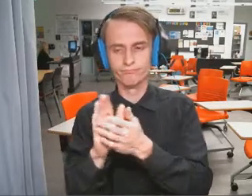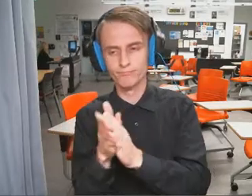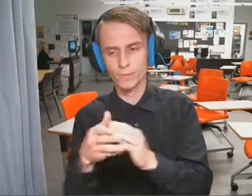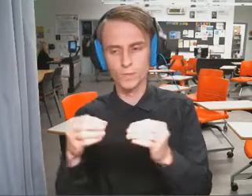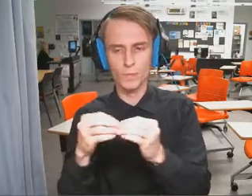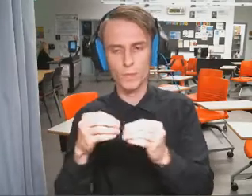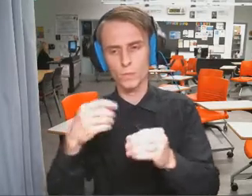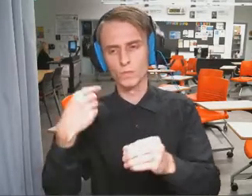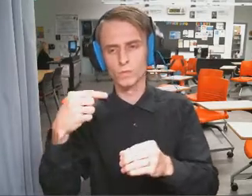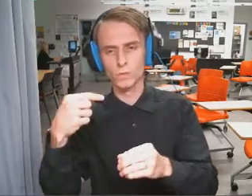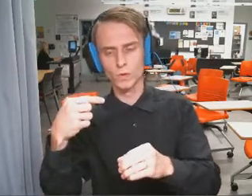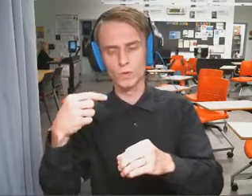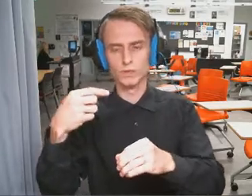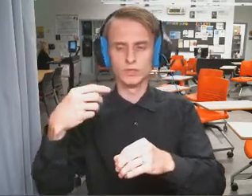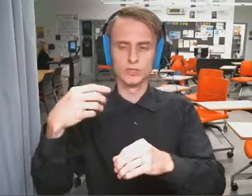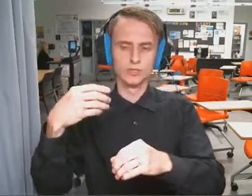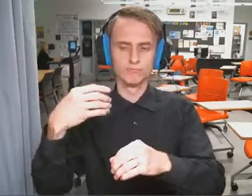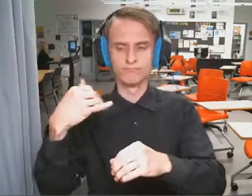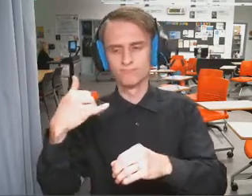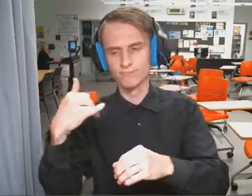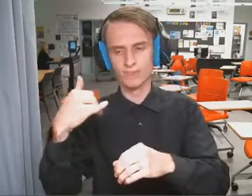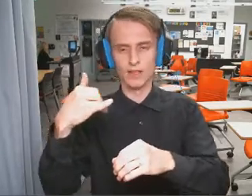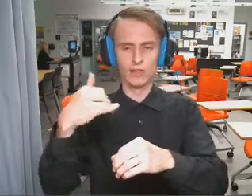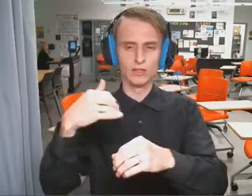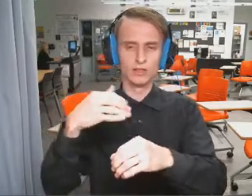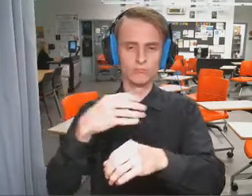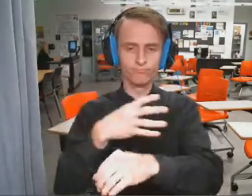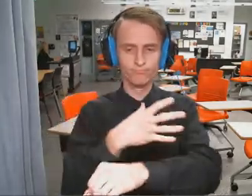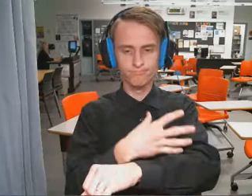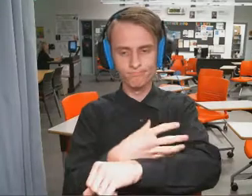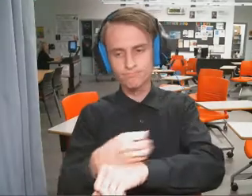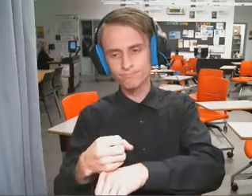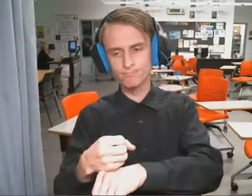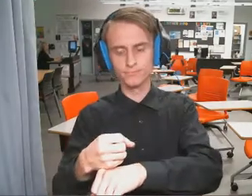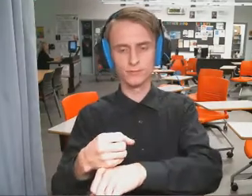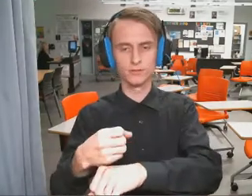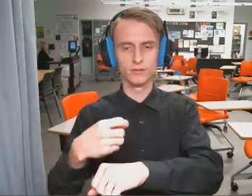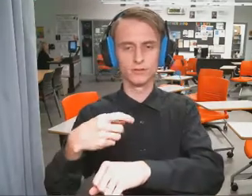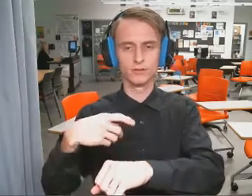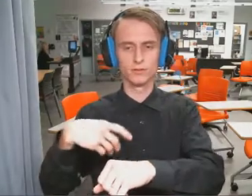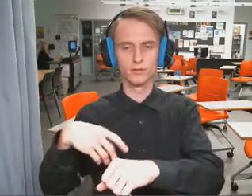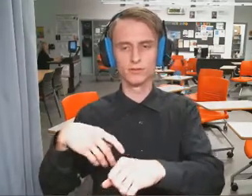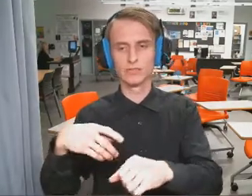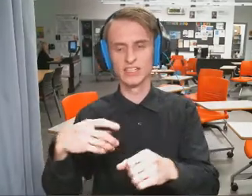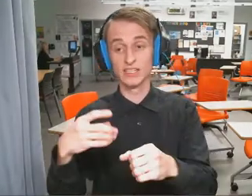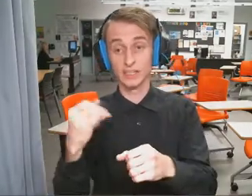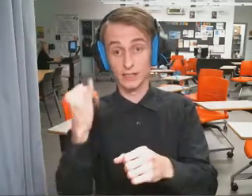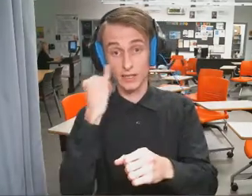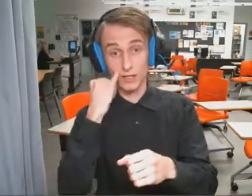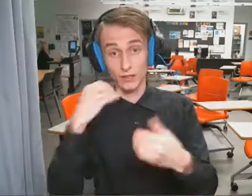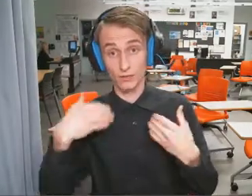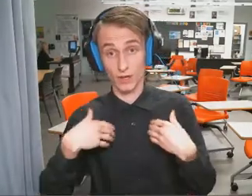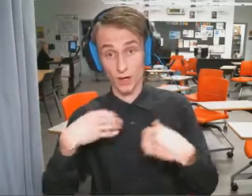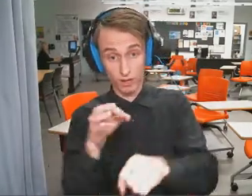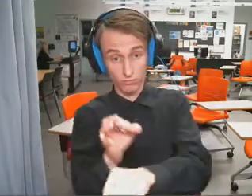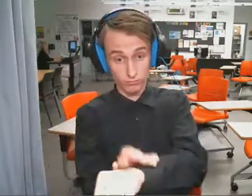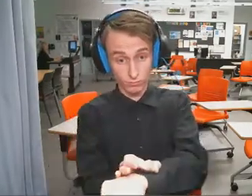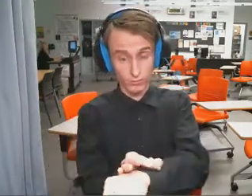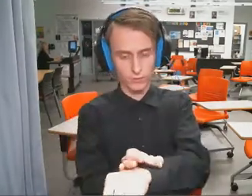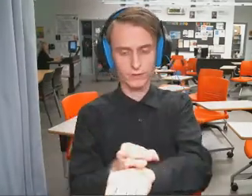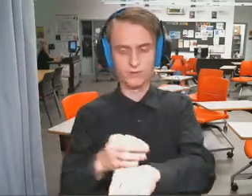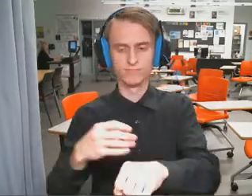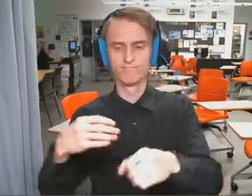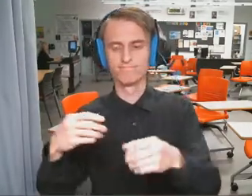way you get bruises usually is because you have done something to break these blood vessels, like usually a fall or